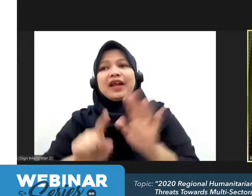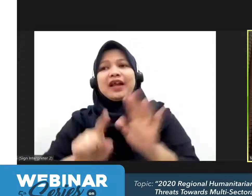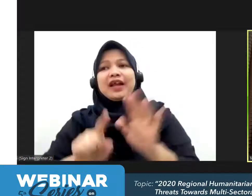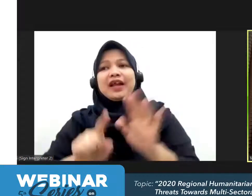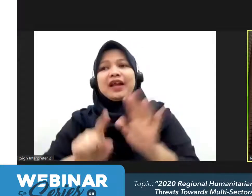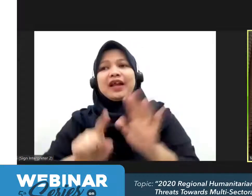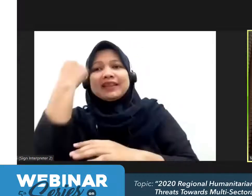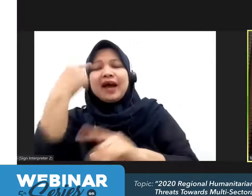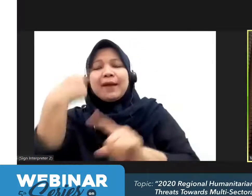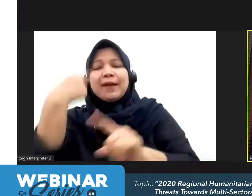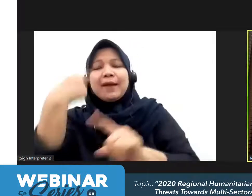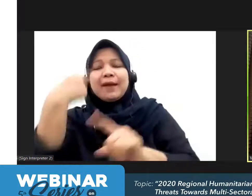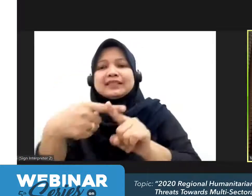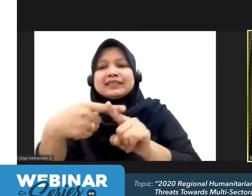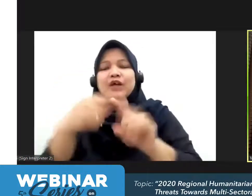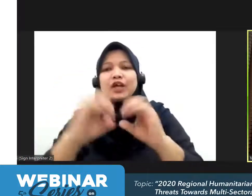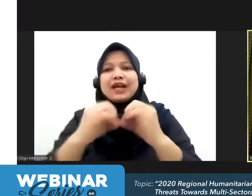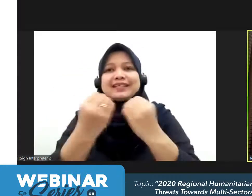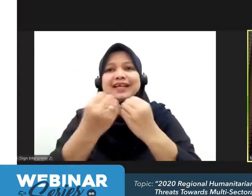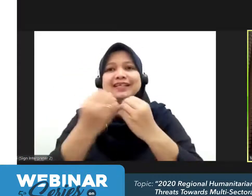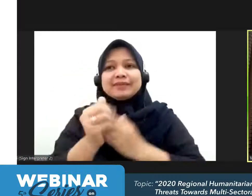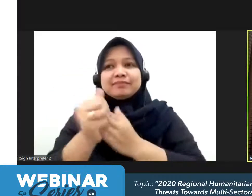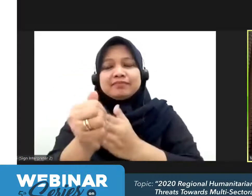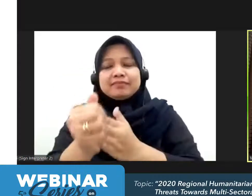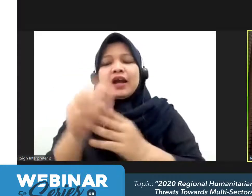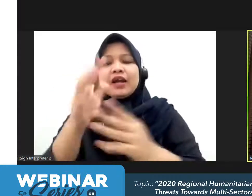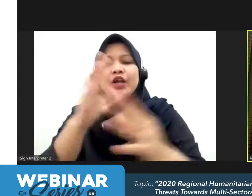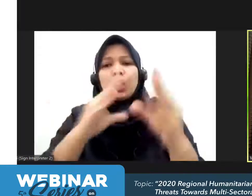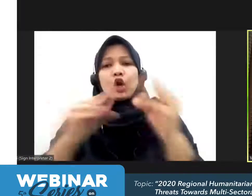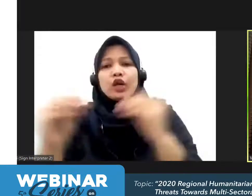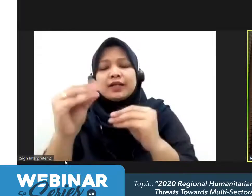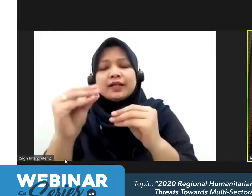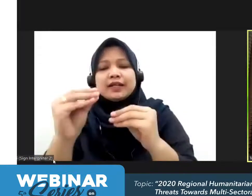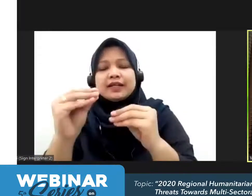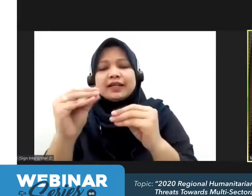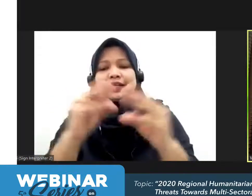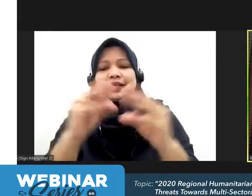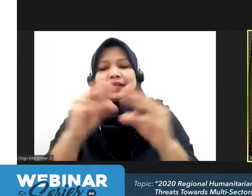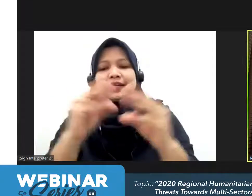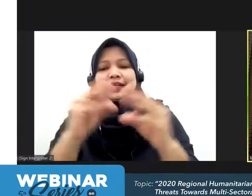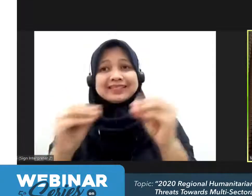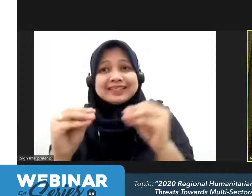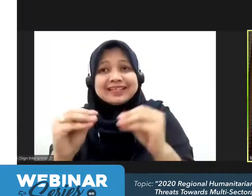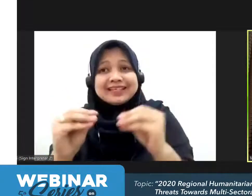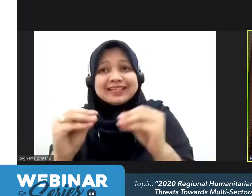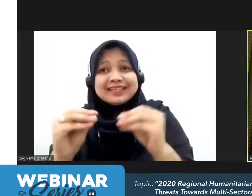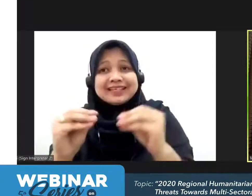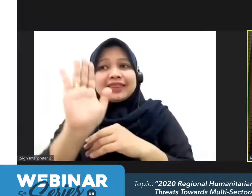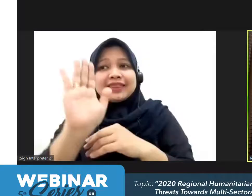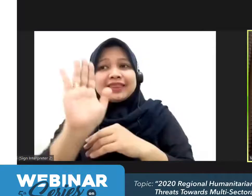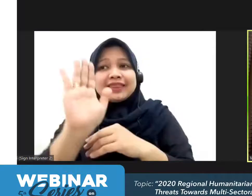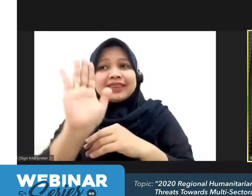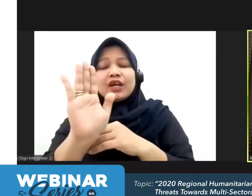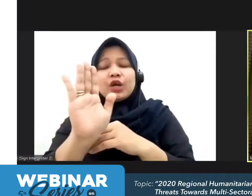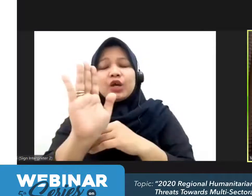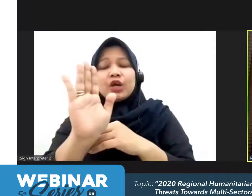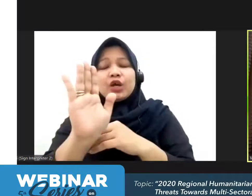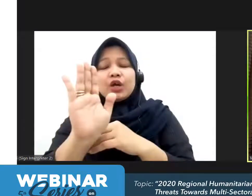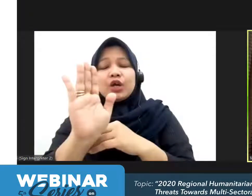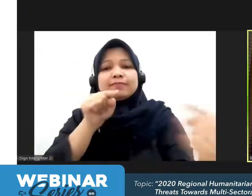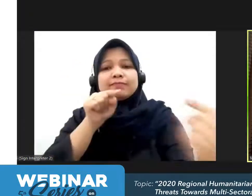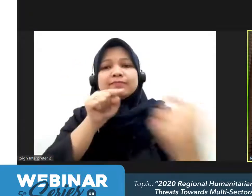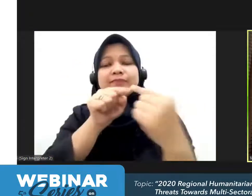play an important role because with coordination mechanism, we would have access to communities faster than reach more